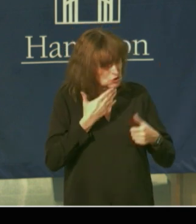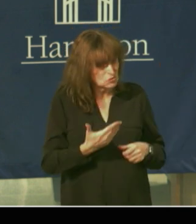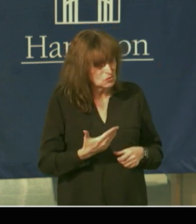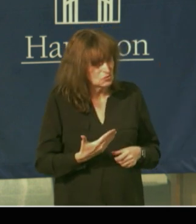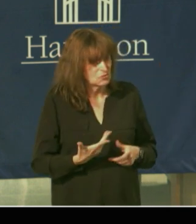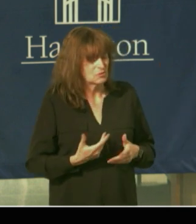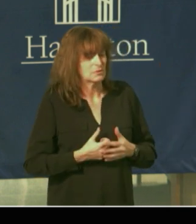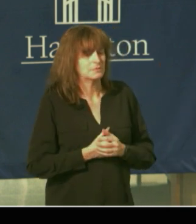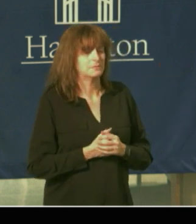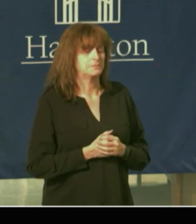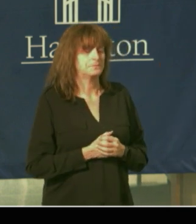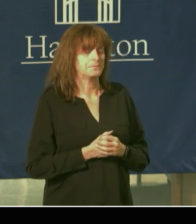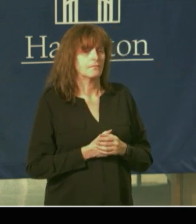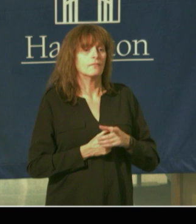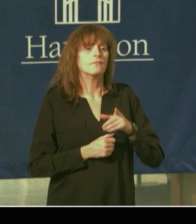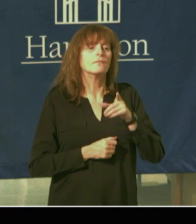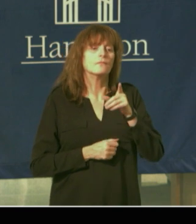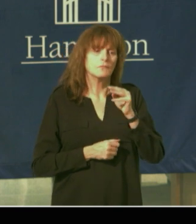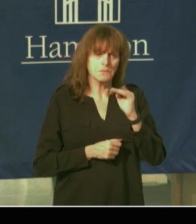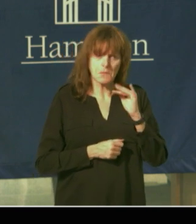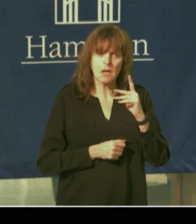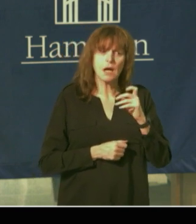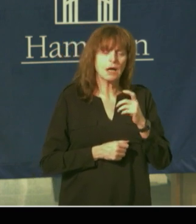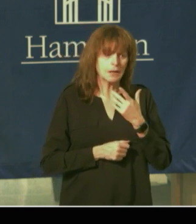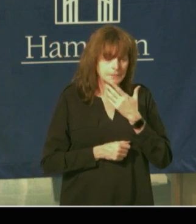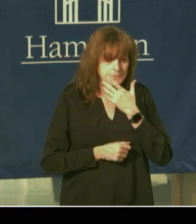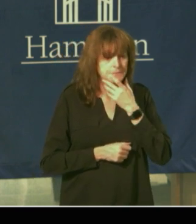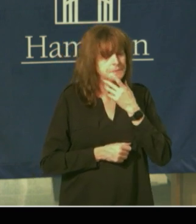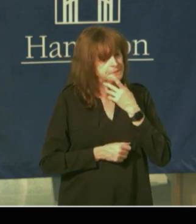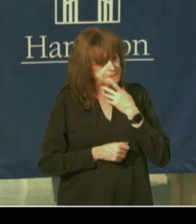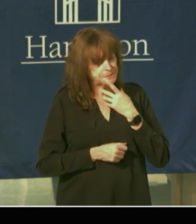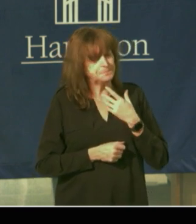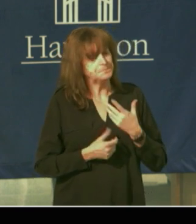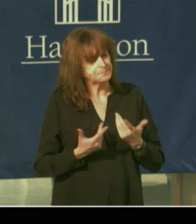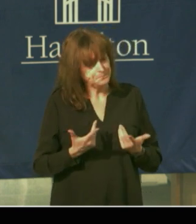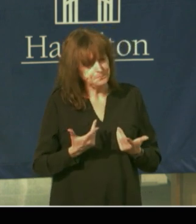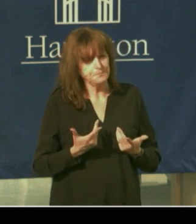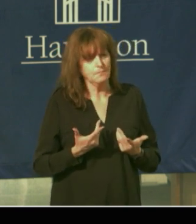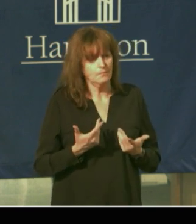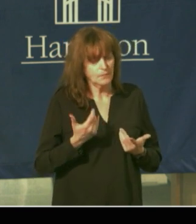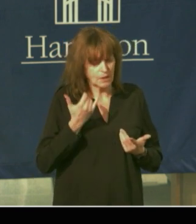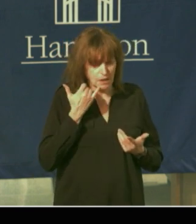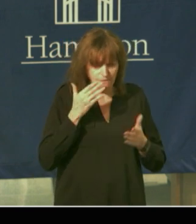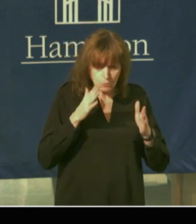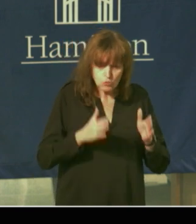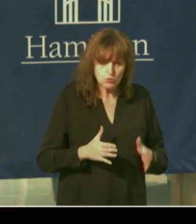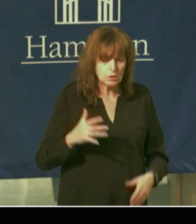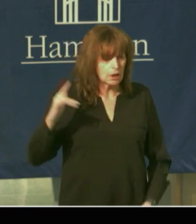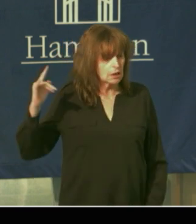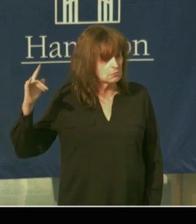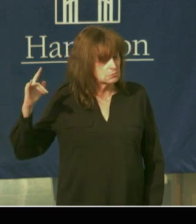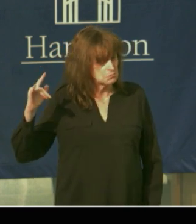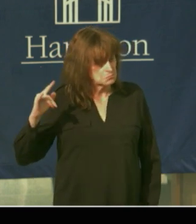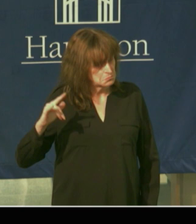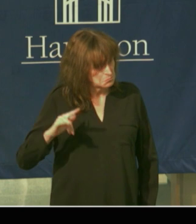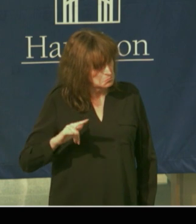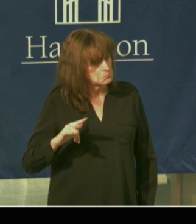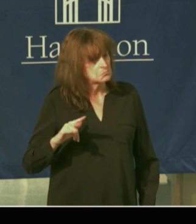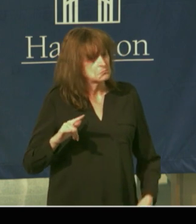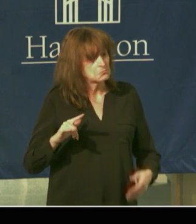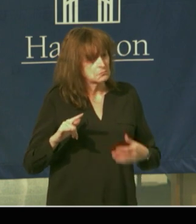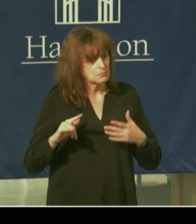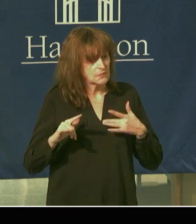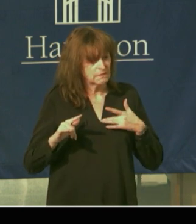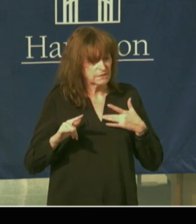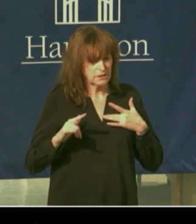self-isolating and do have symptoms, and the symptoms potentially start to get worse, what can they start to do to start